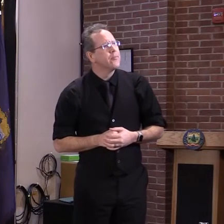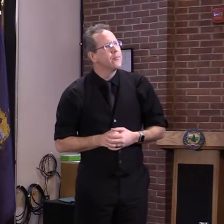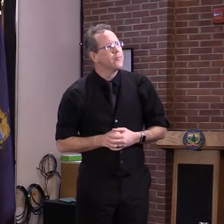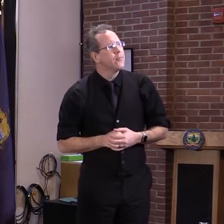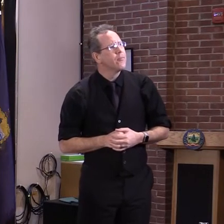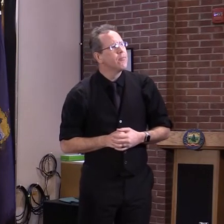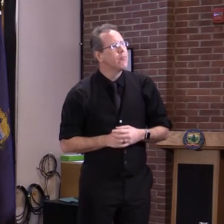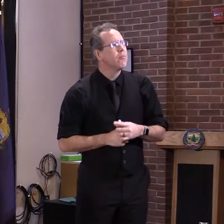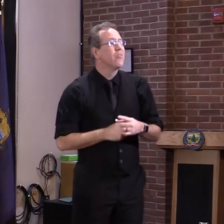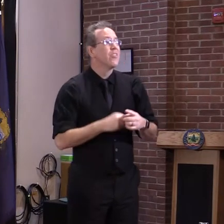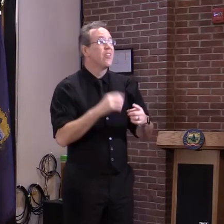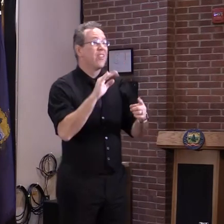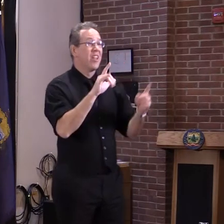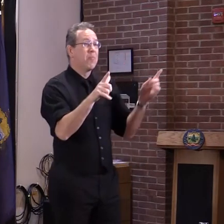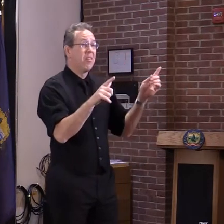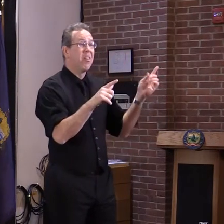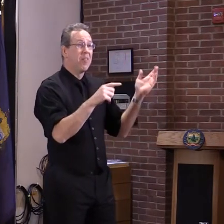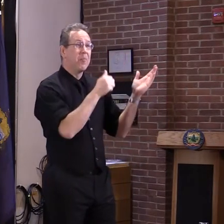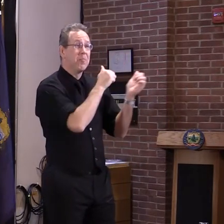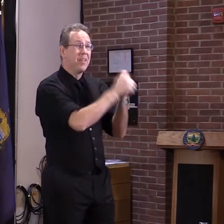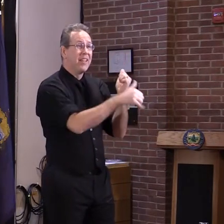bill that we passed in